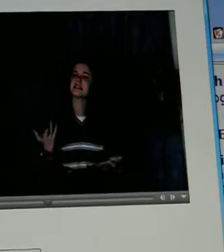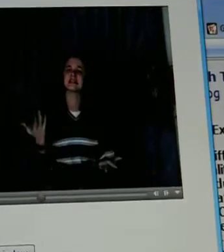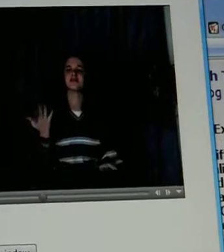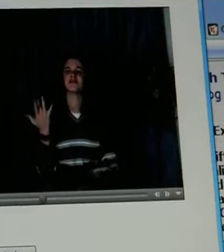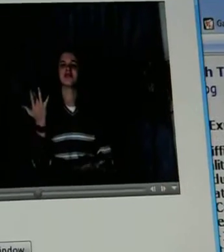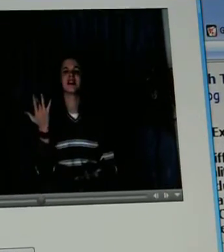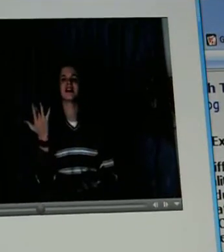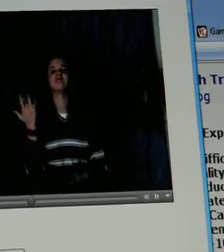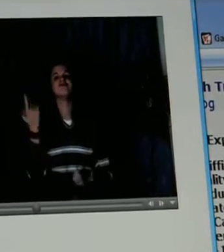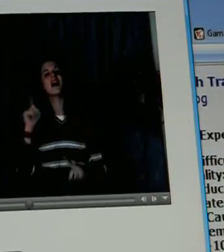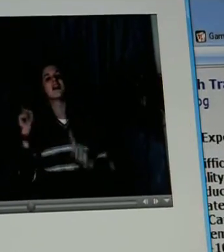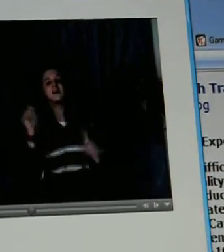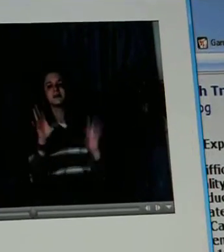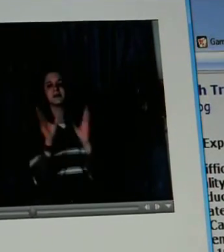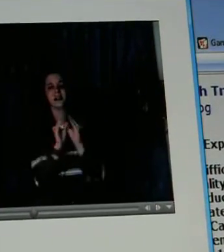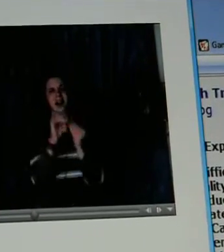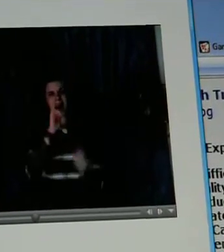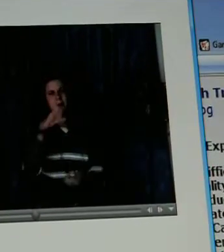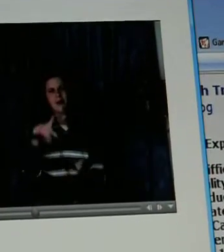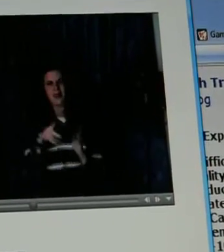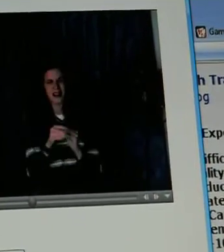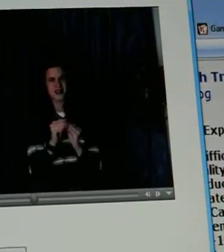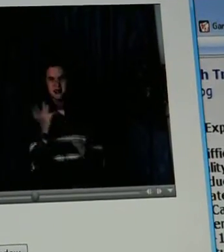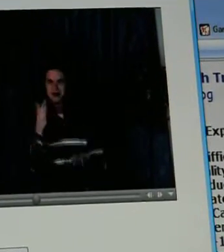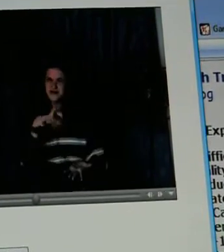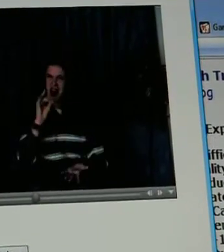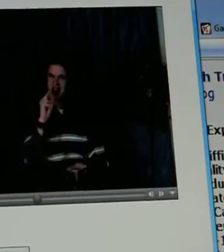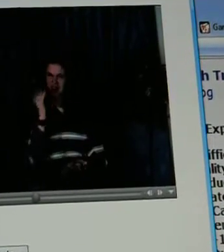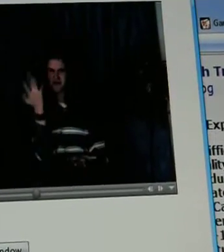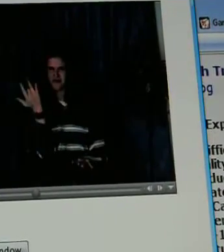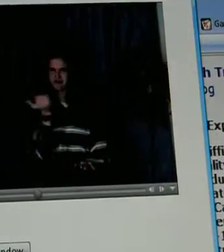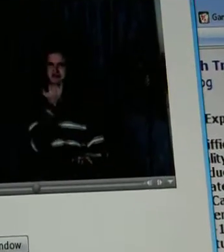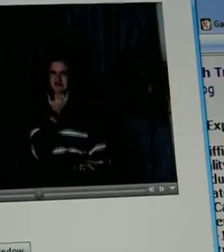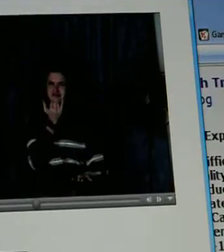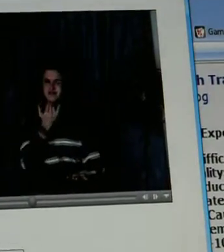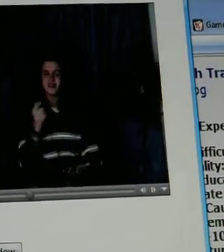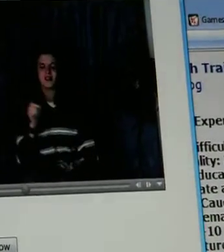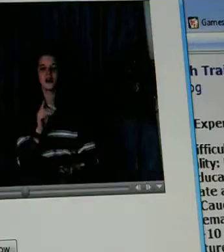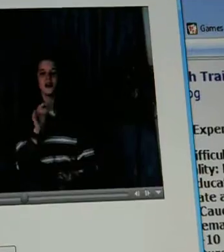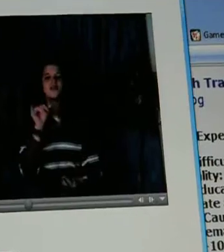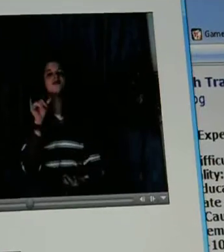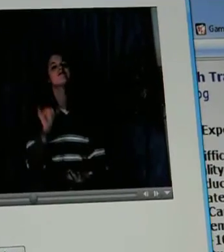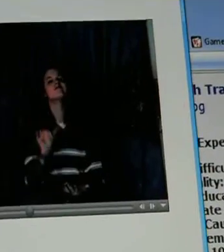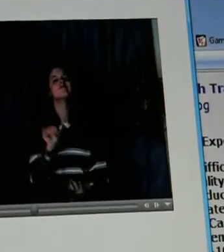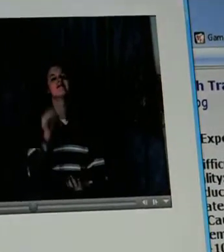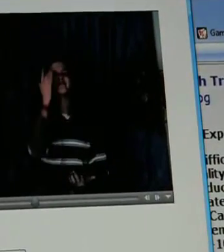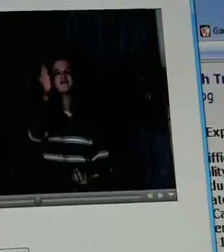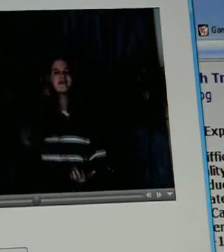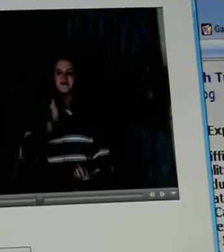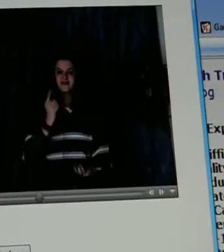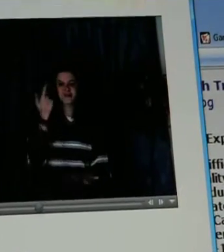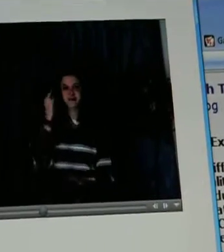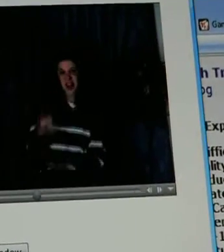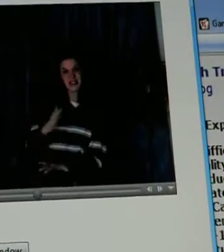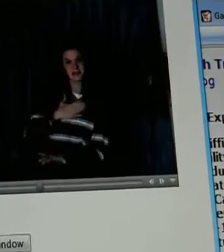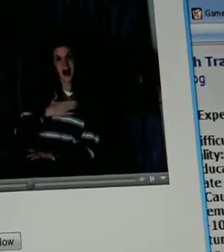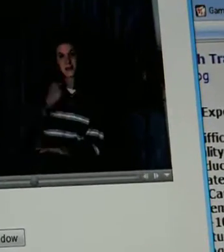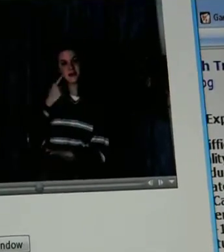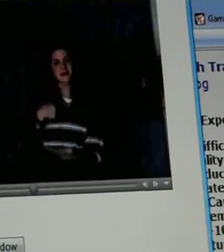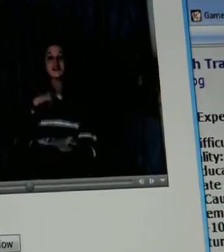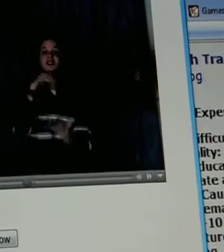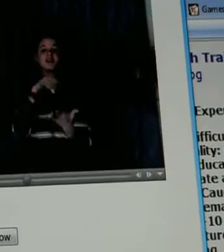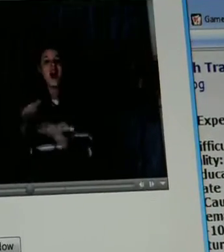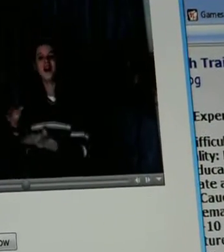interpreter, but I was failing these assignments. So we went to an IEP meeting, and my teachers and parents discussed what was